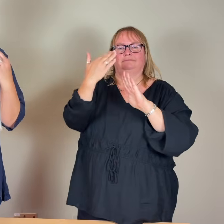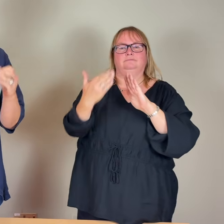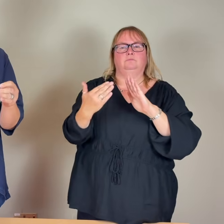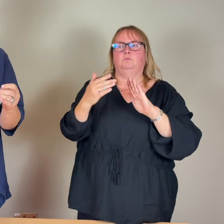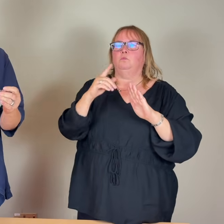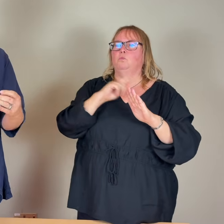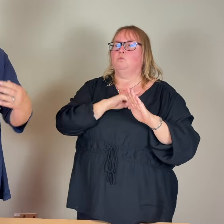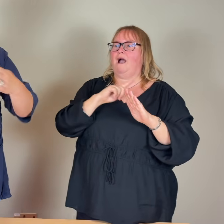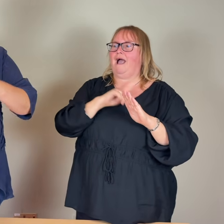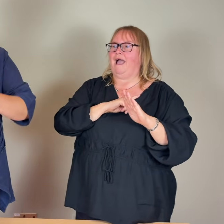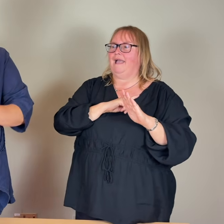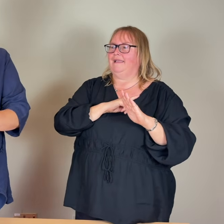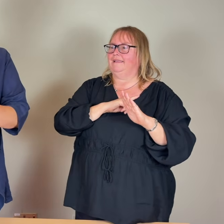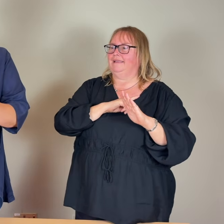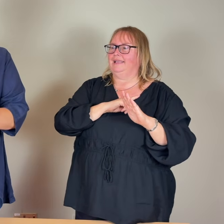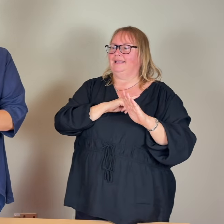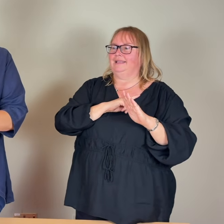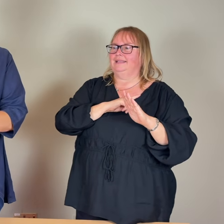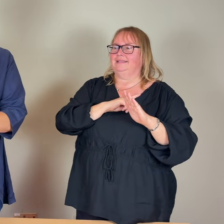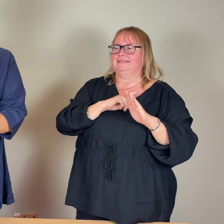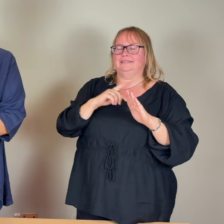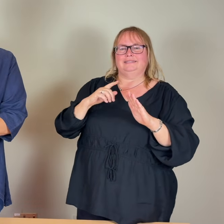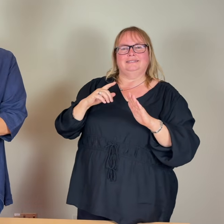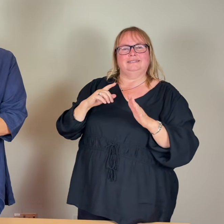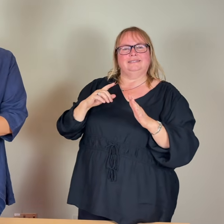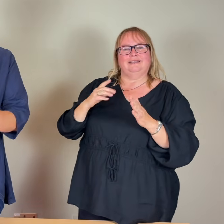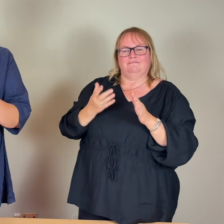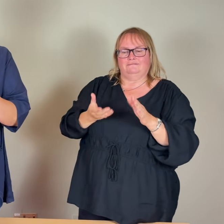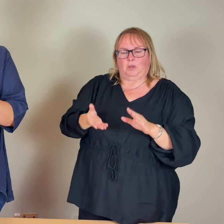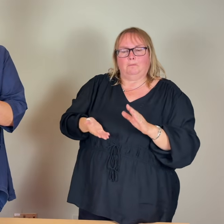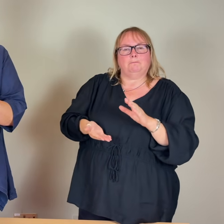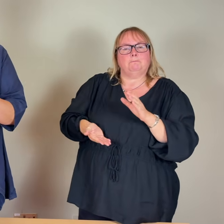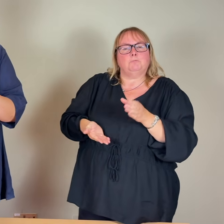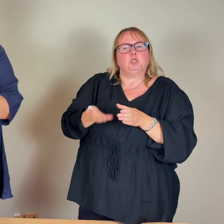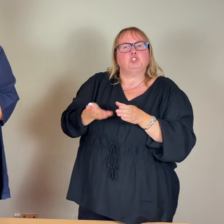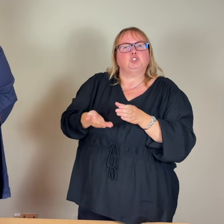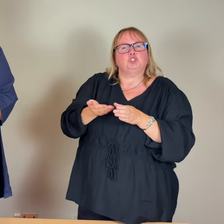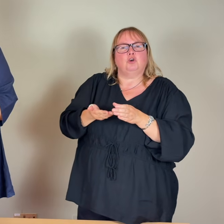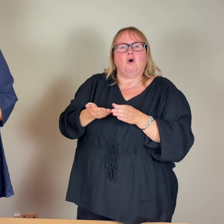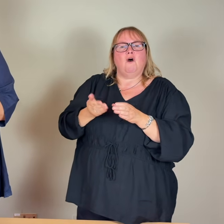push light or fairy lights, you need this base to hold the light.